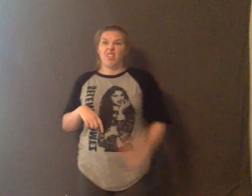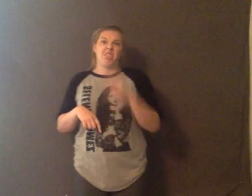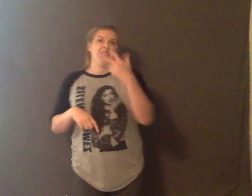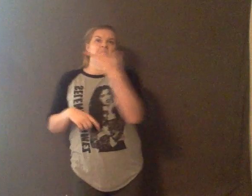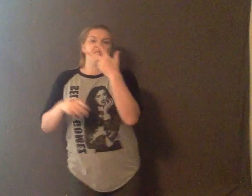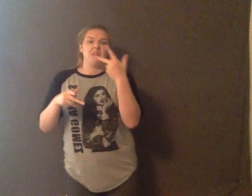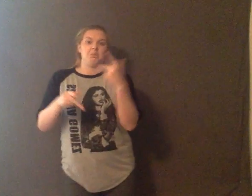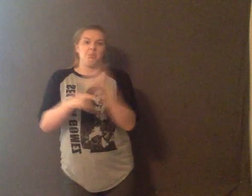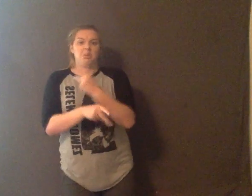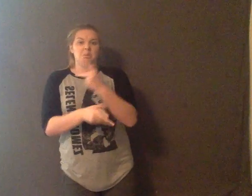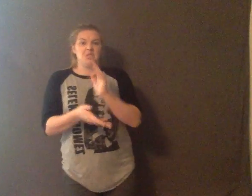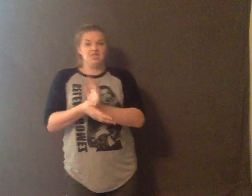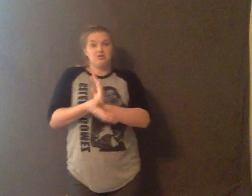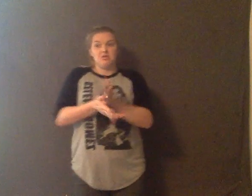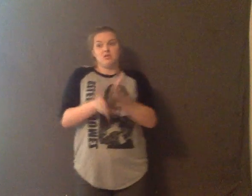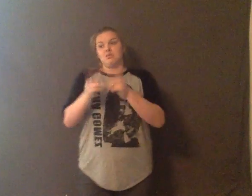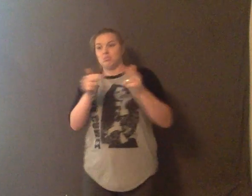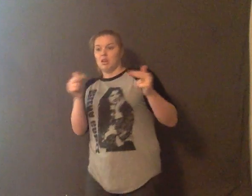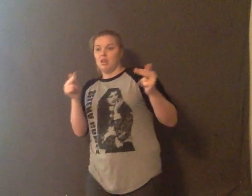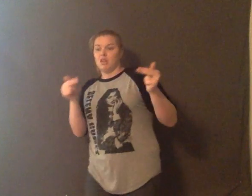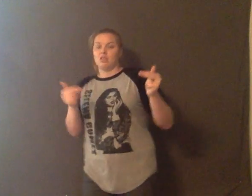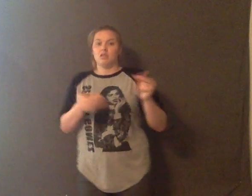stuffed bacon cheese slider?